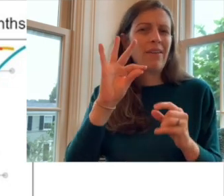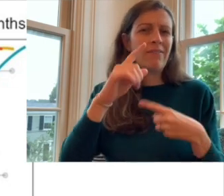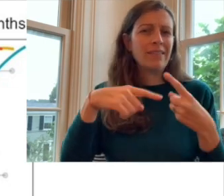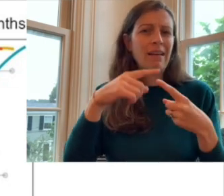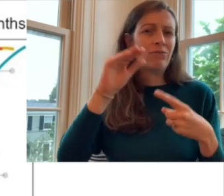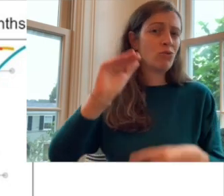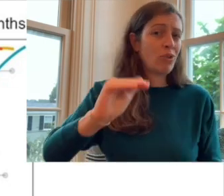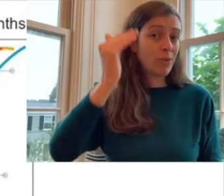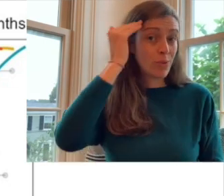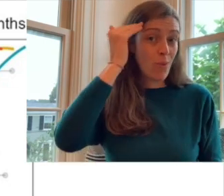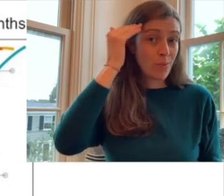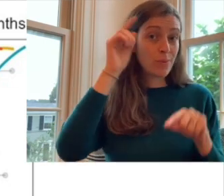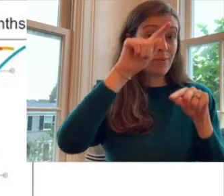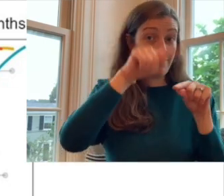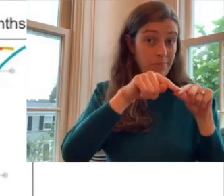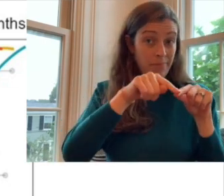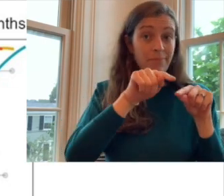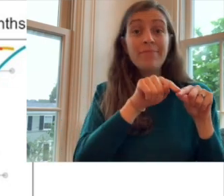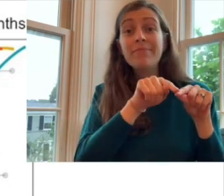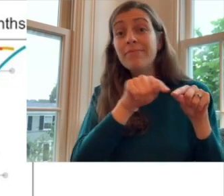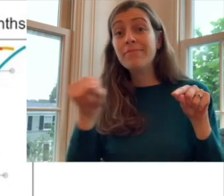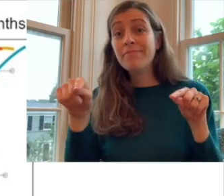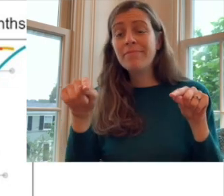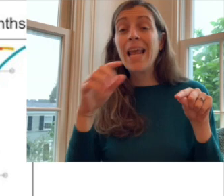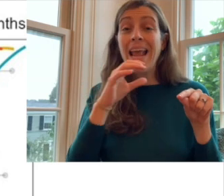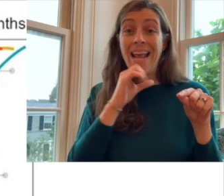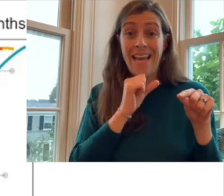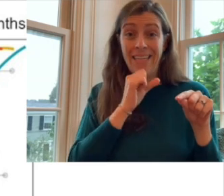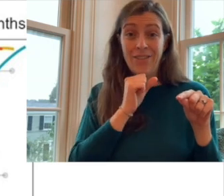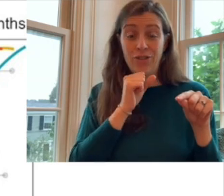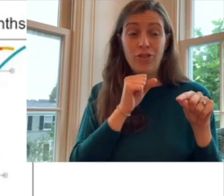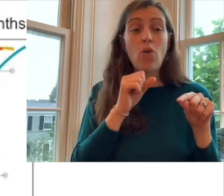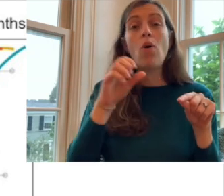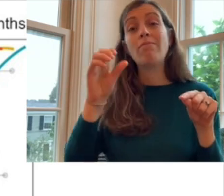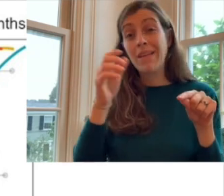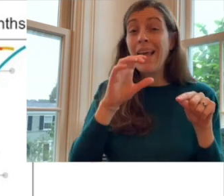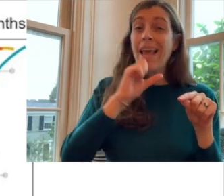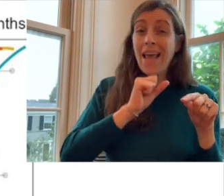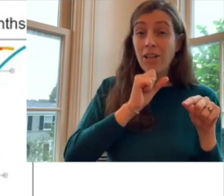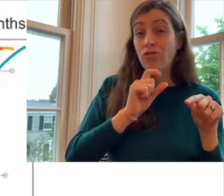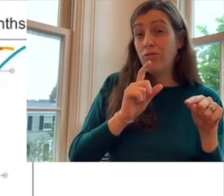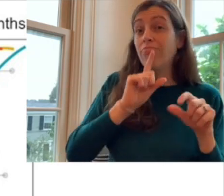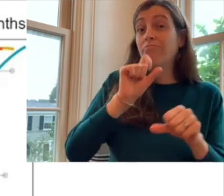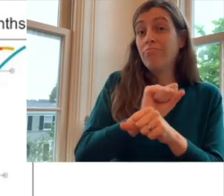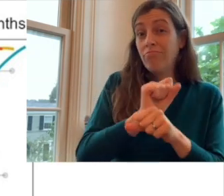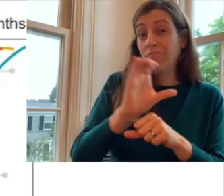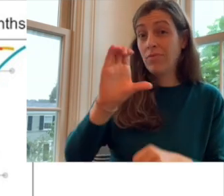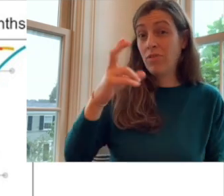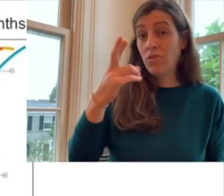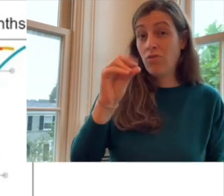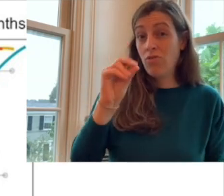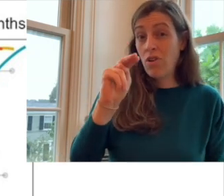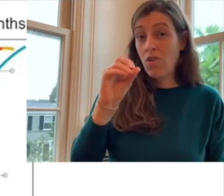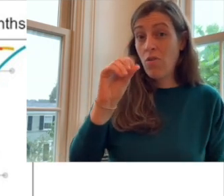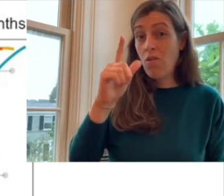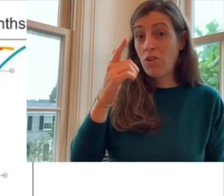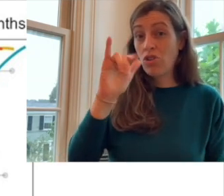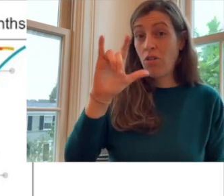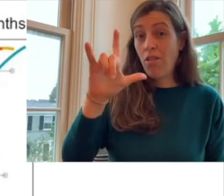vocabulary size on the y-axis. That's the percentage of signs the child knows, and then age or chronological age